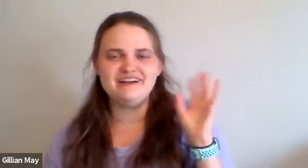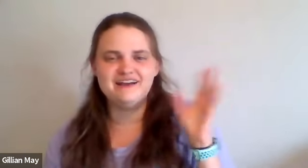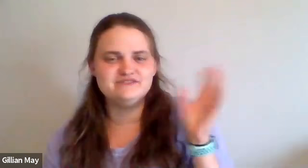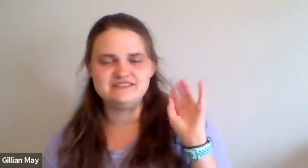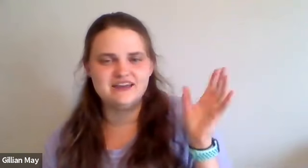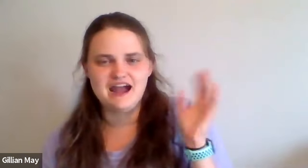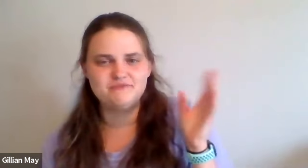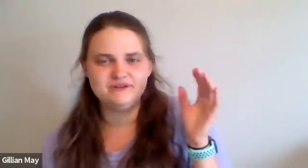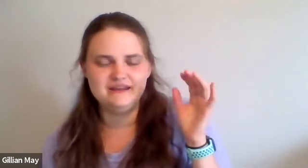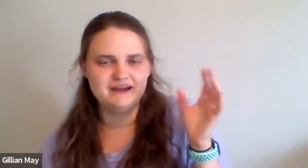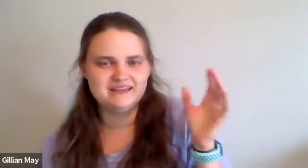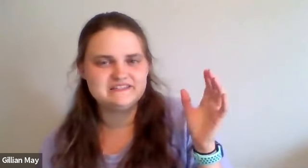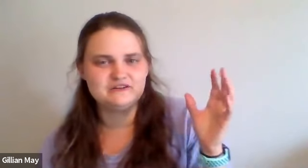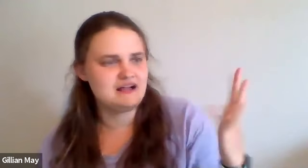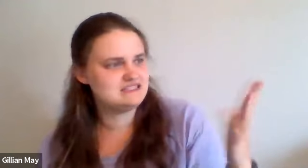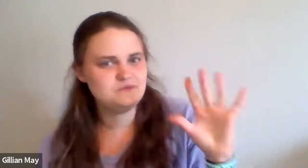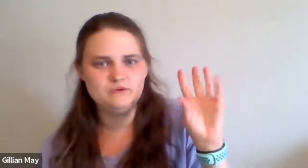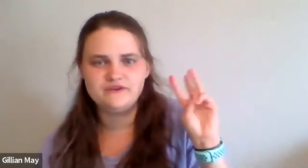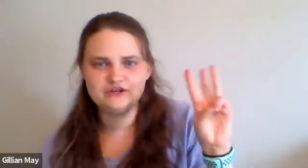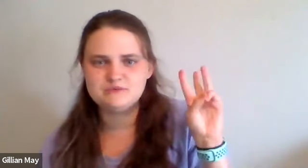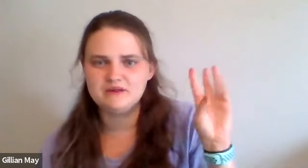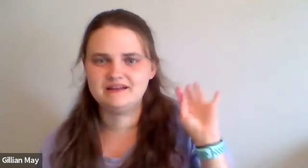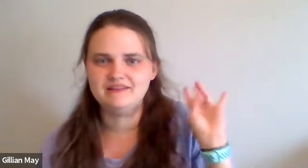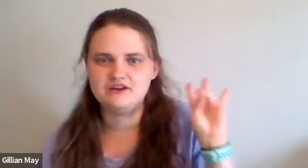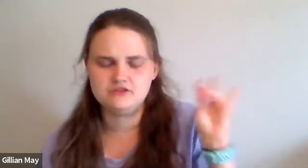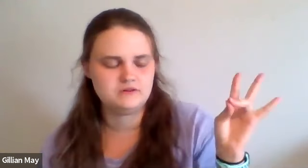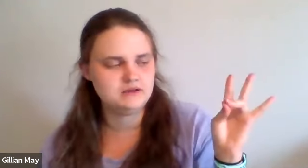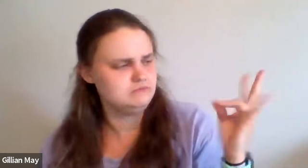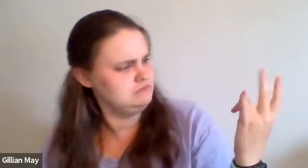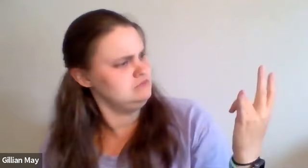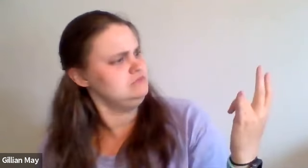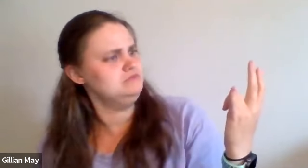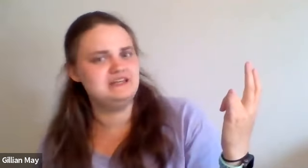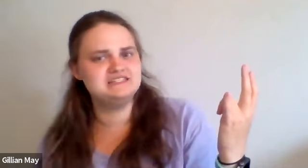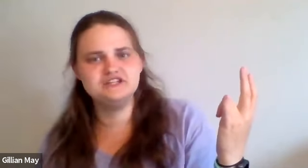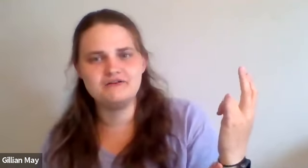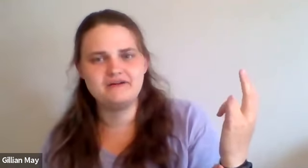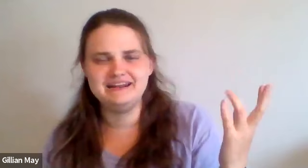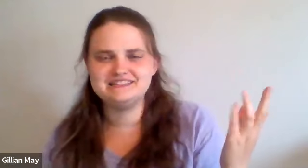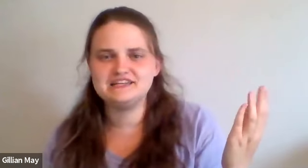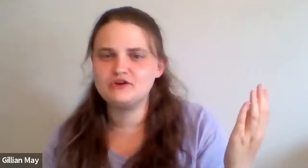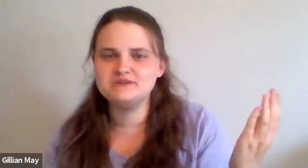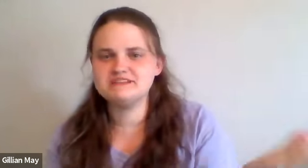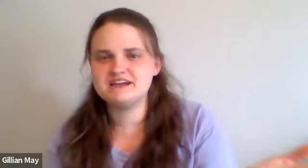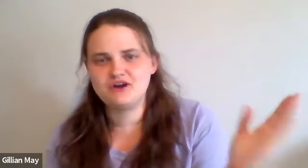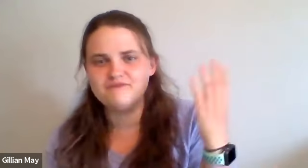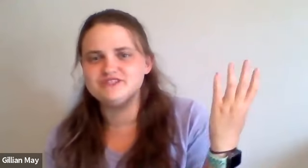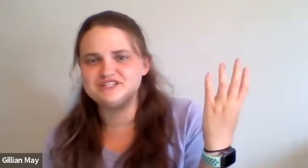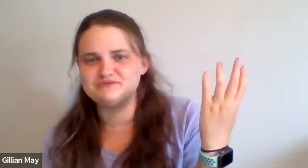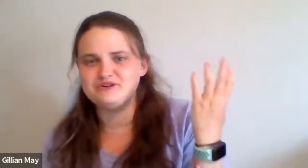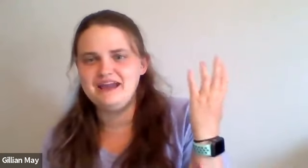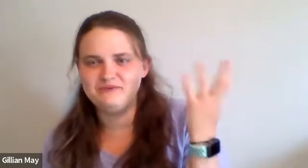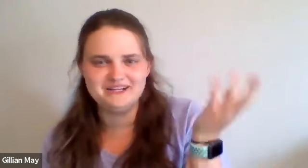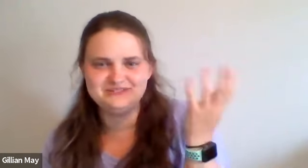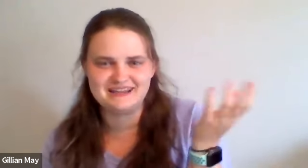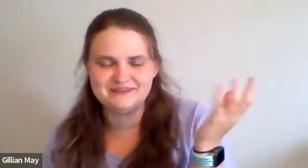I've seen that happen in my ASL class. Someone will fingerspell like a letter, and they're like, "That's not right." And it's like they're almost supposed to have a conversation with their hand. Why'd you sign it